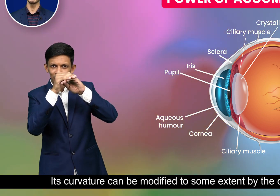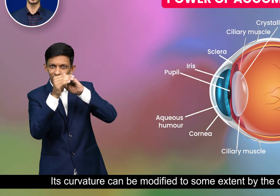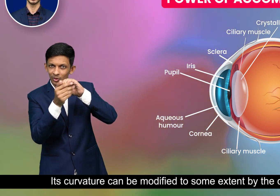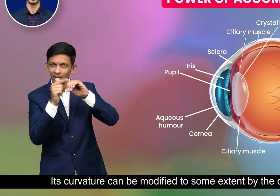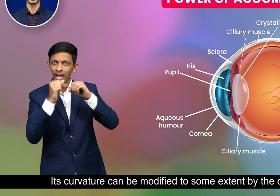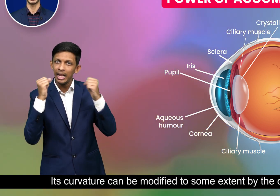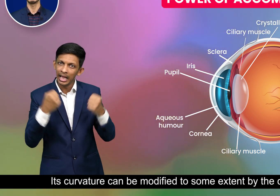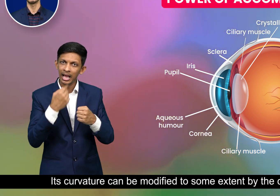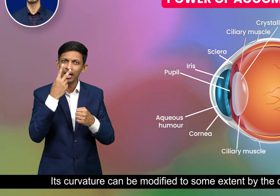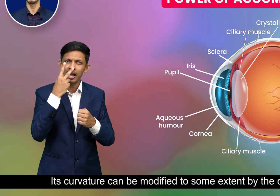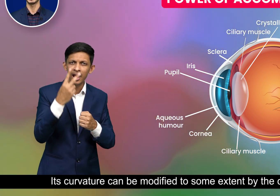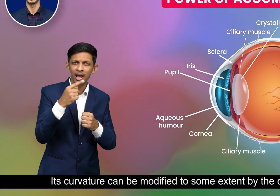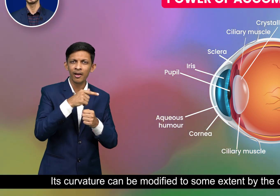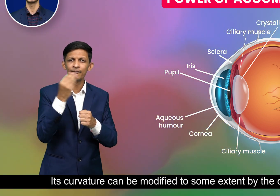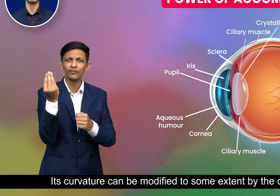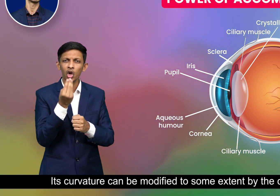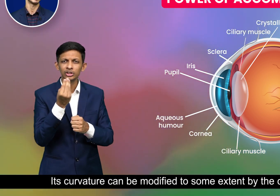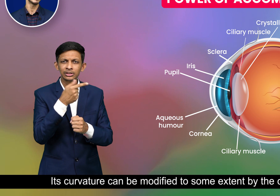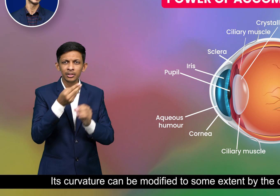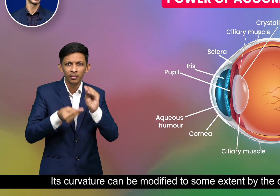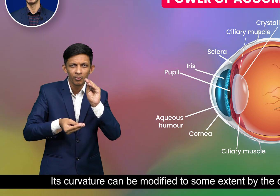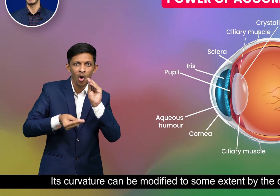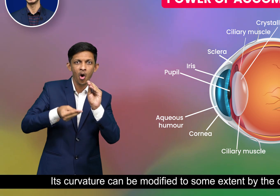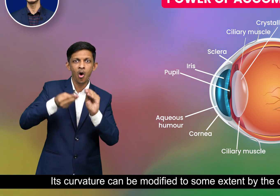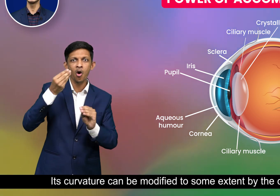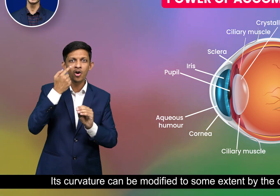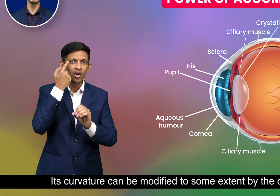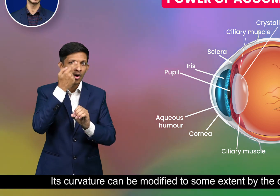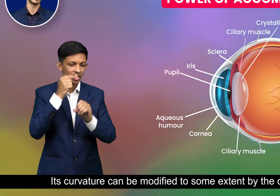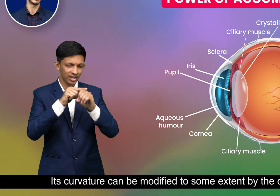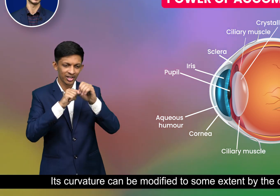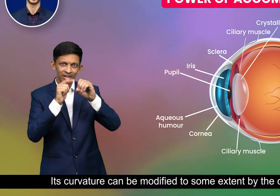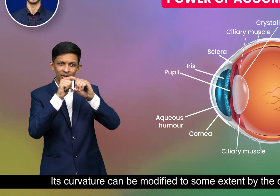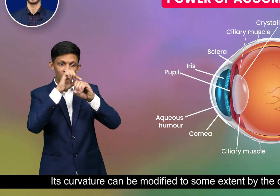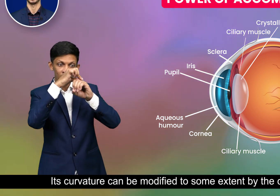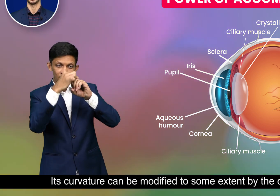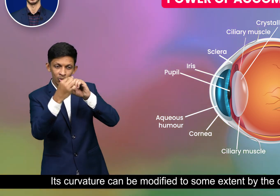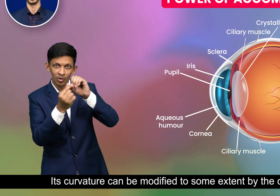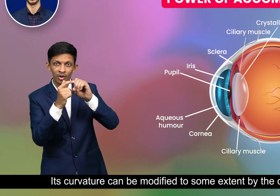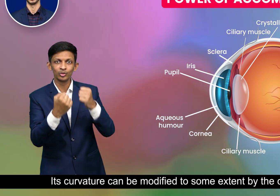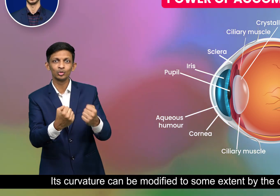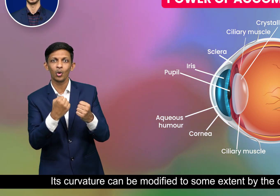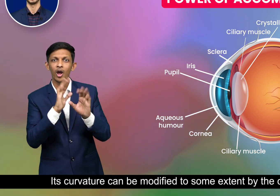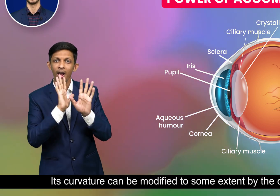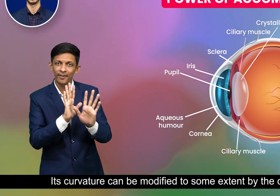Its curvature can be modified to some extent by the ciliary muscles.